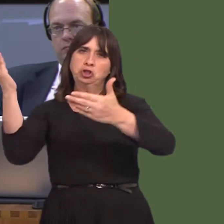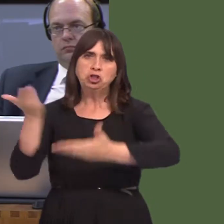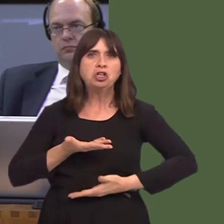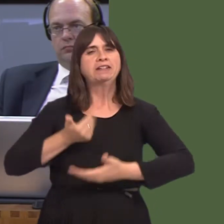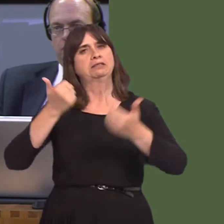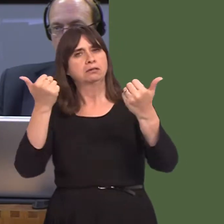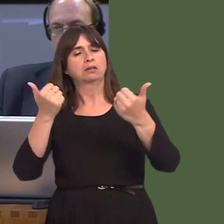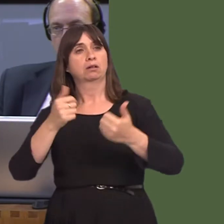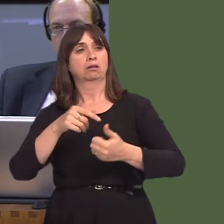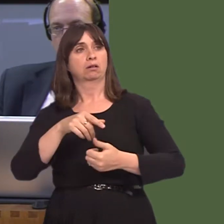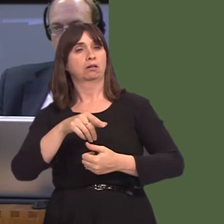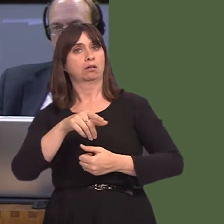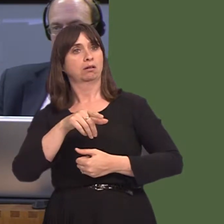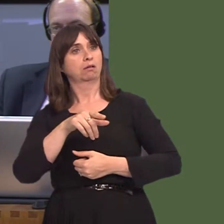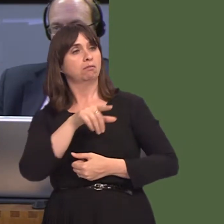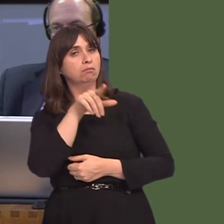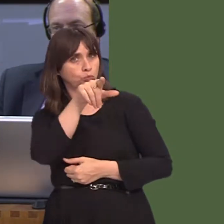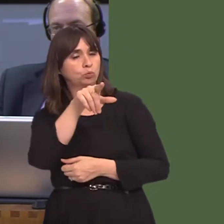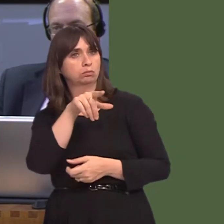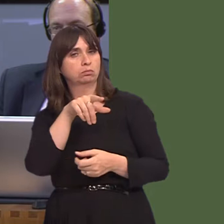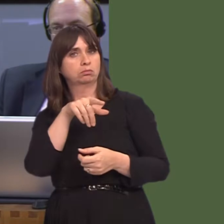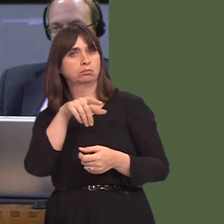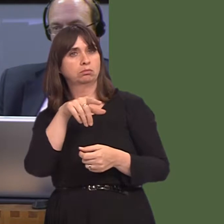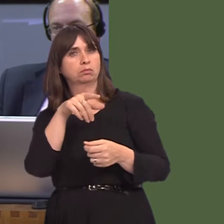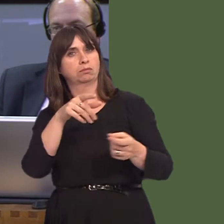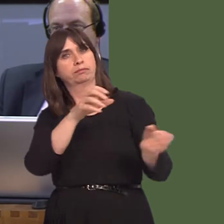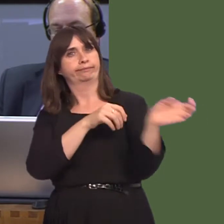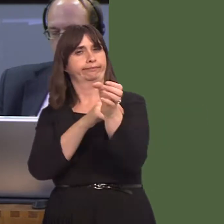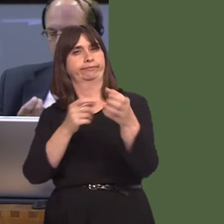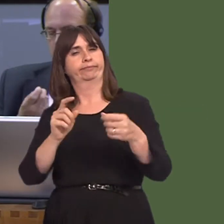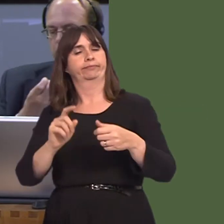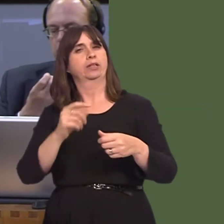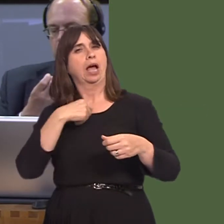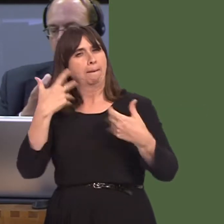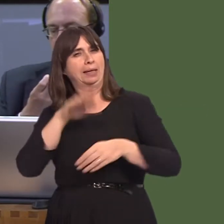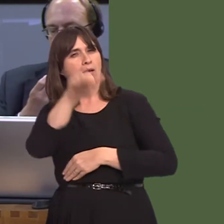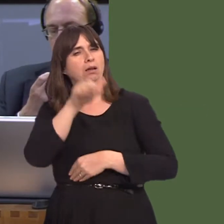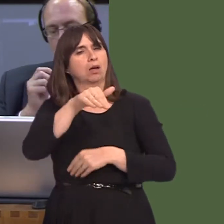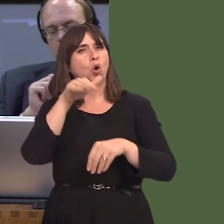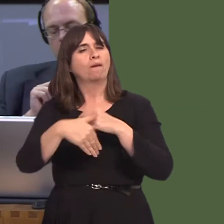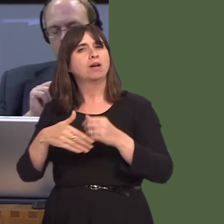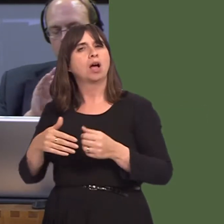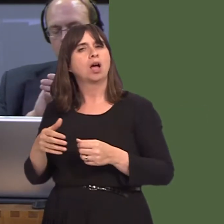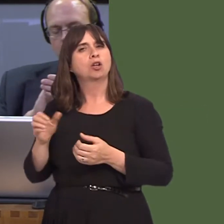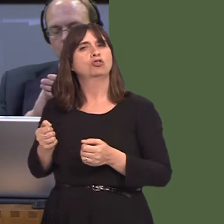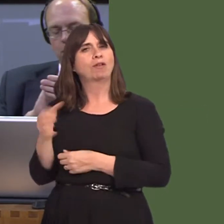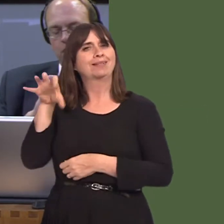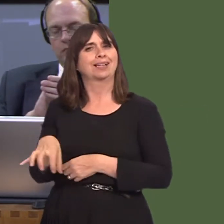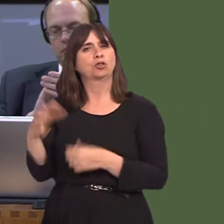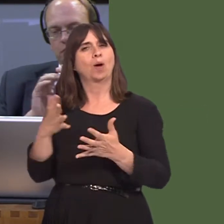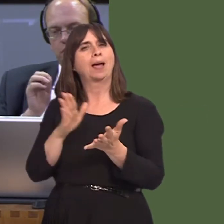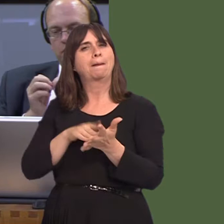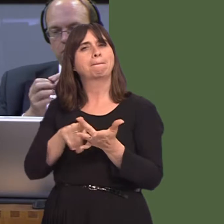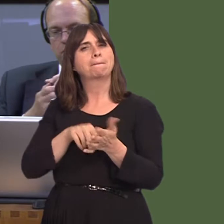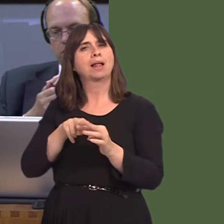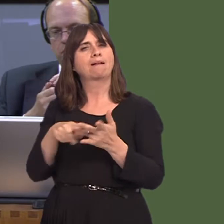since you've been First Minister, I've raised the case of Milford Haven station, which needs substantial improvement.